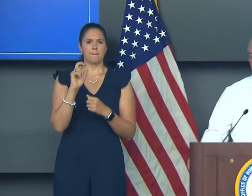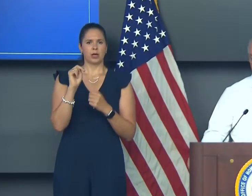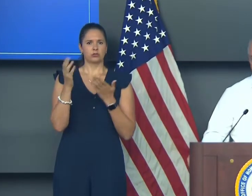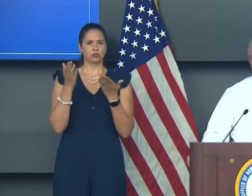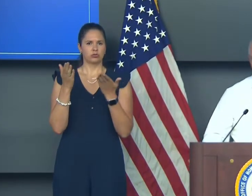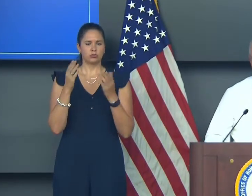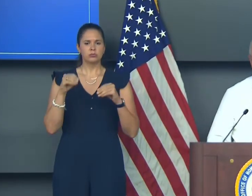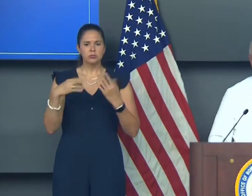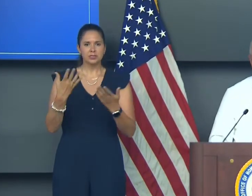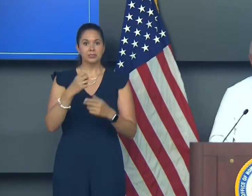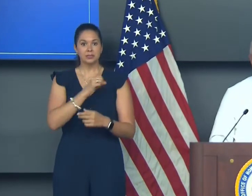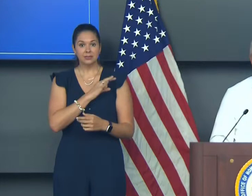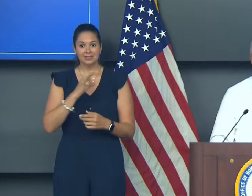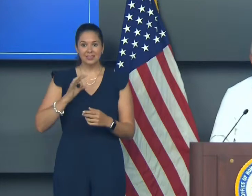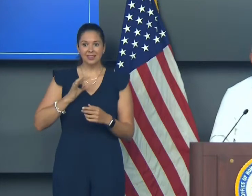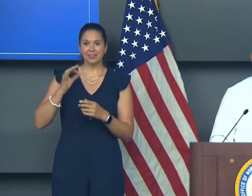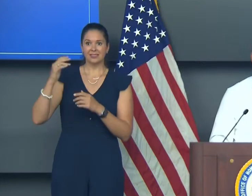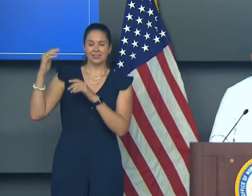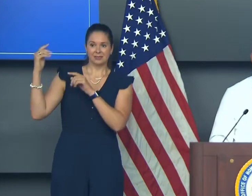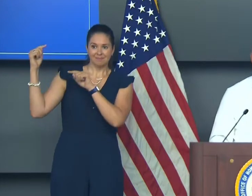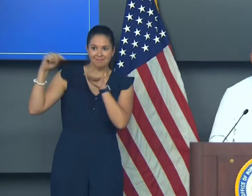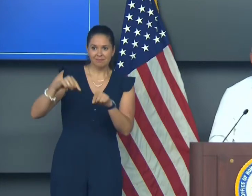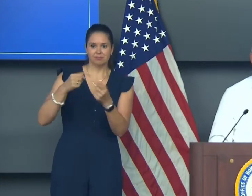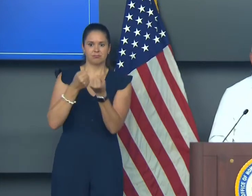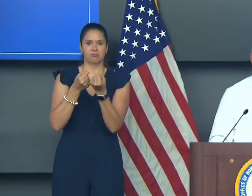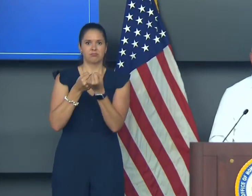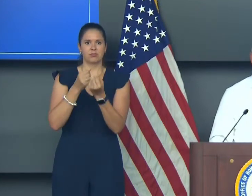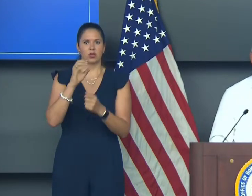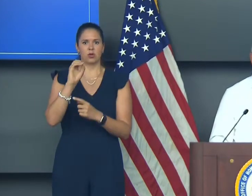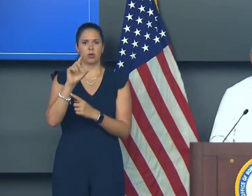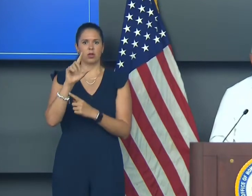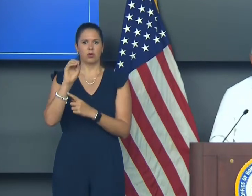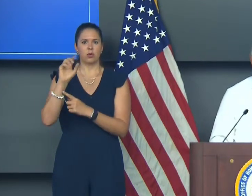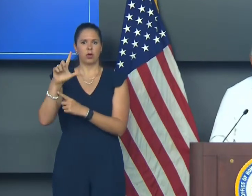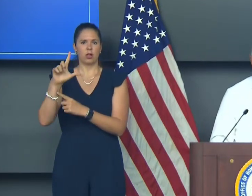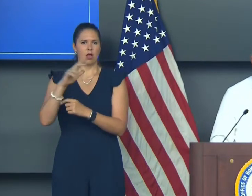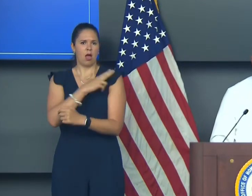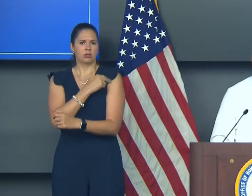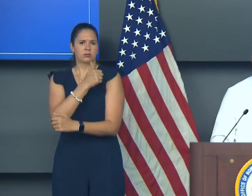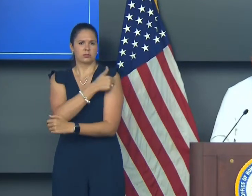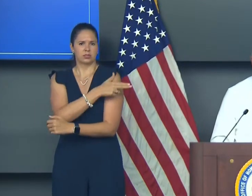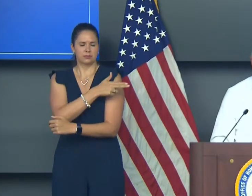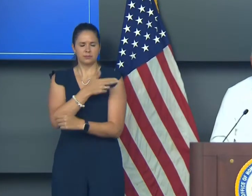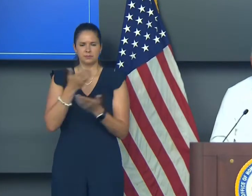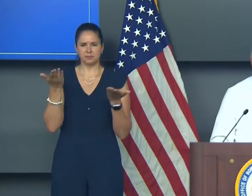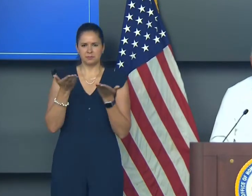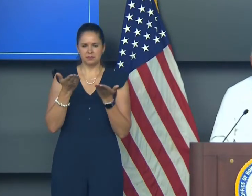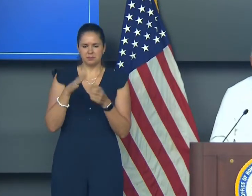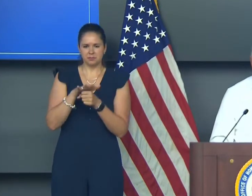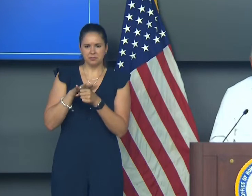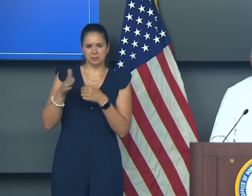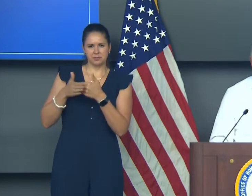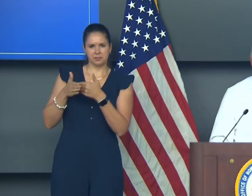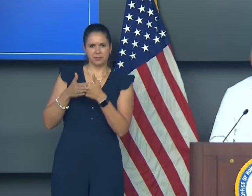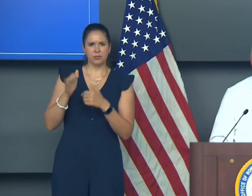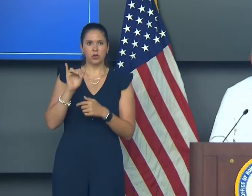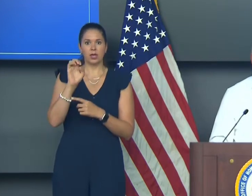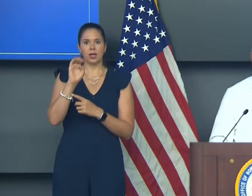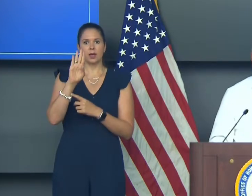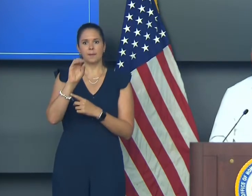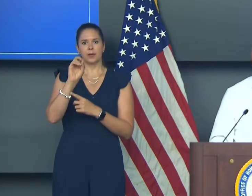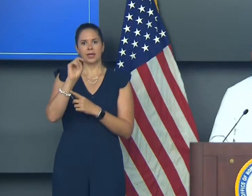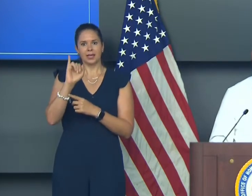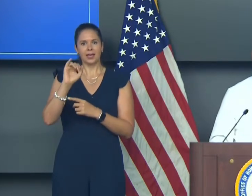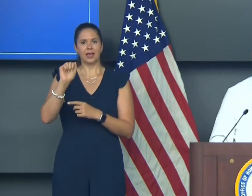to provide staffing support for Our Lady of the Lake Regional Medical Center. We also have Ebony Addison, who